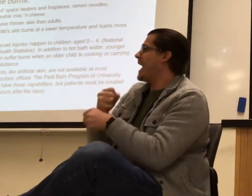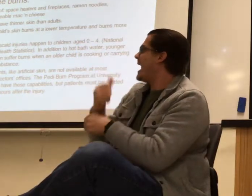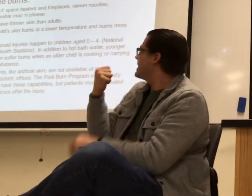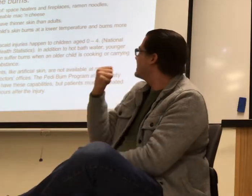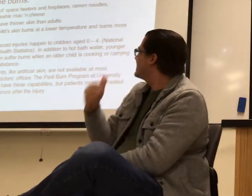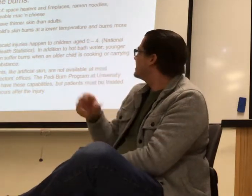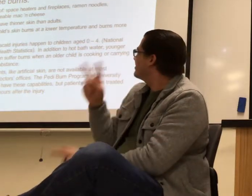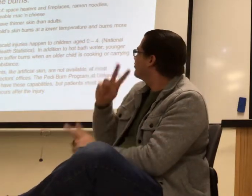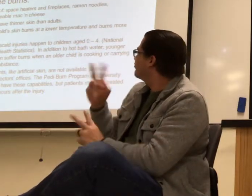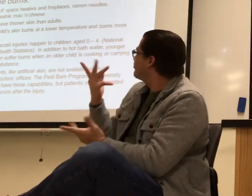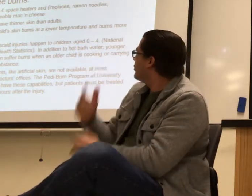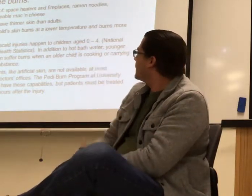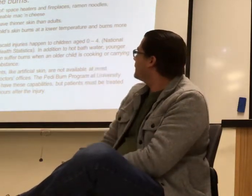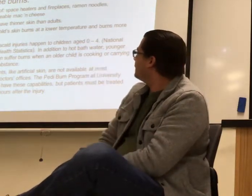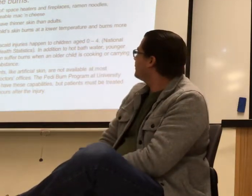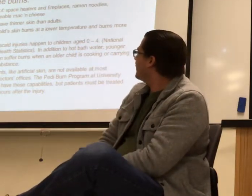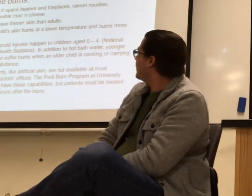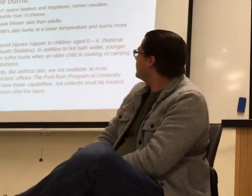look at that if you want.